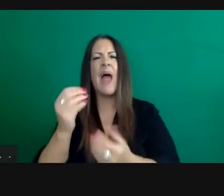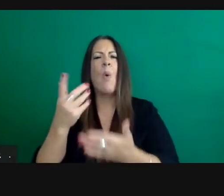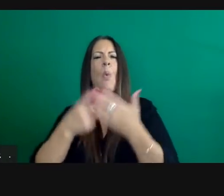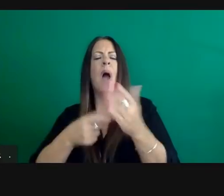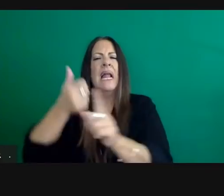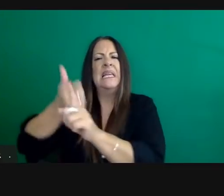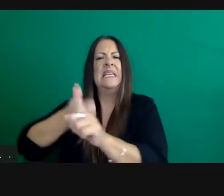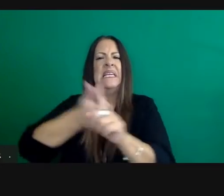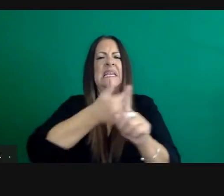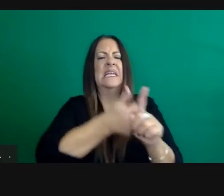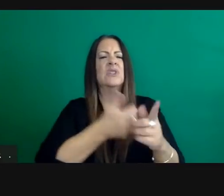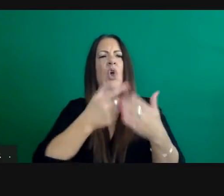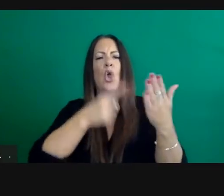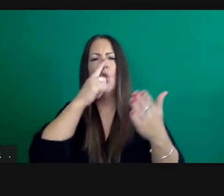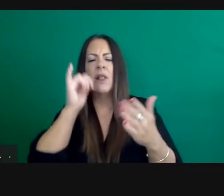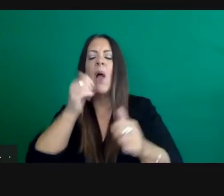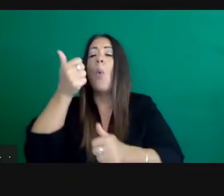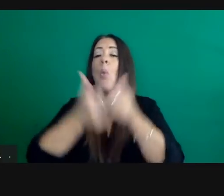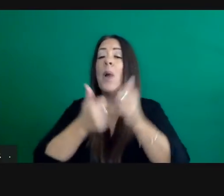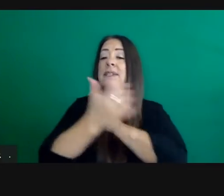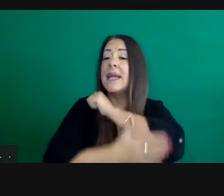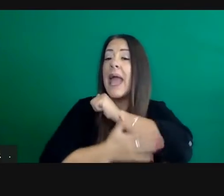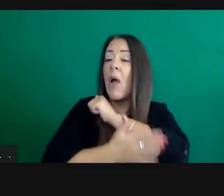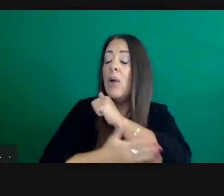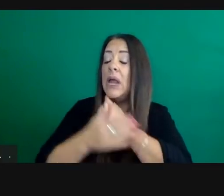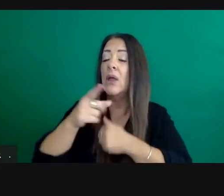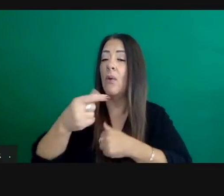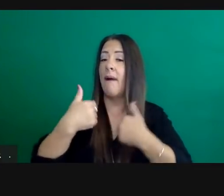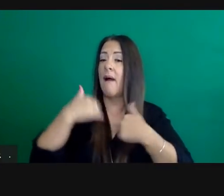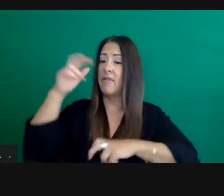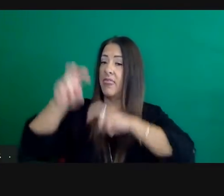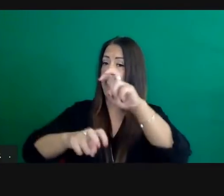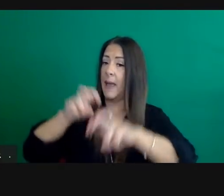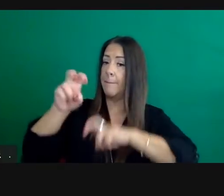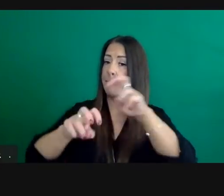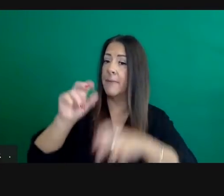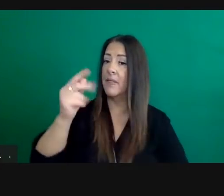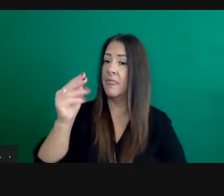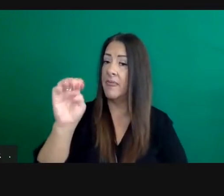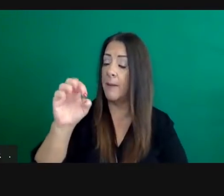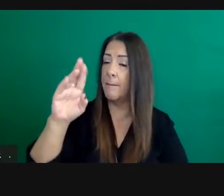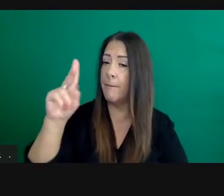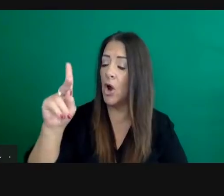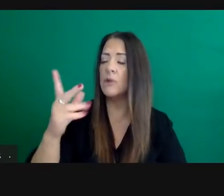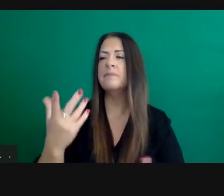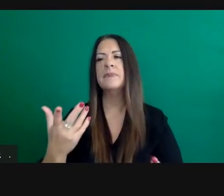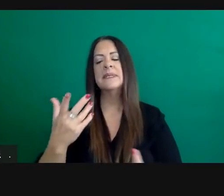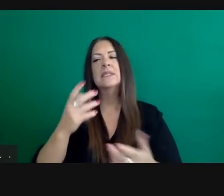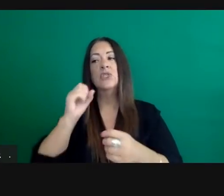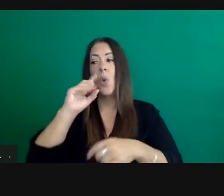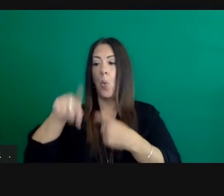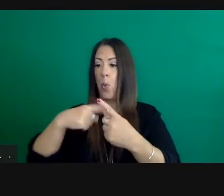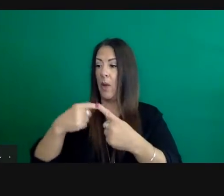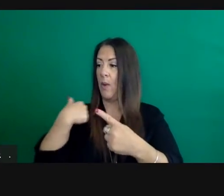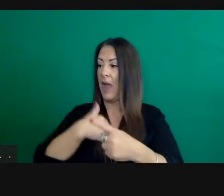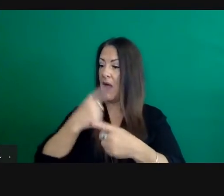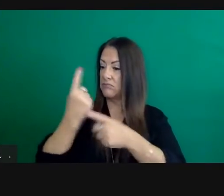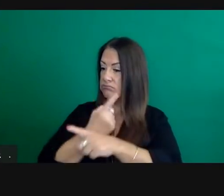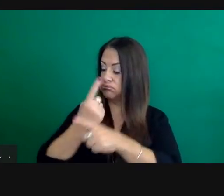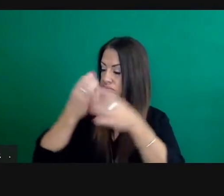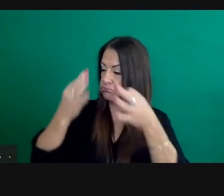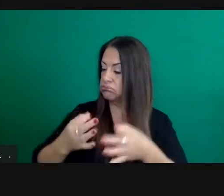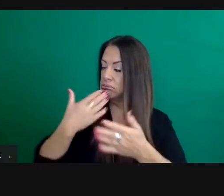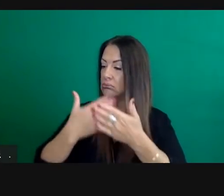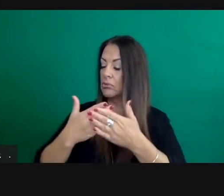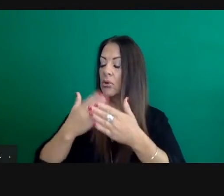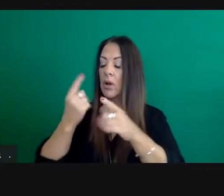in their counties, so that we make sure that when the guidance does come out, it's appropriate and continues